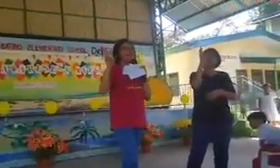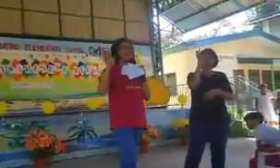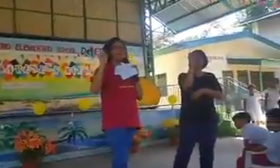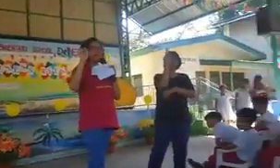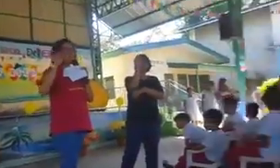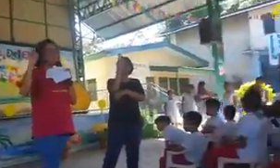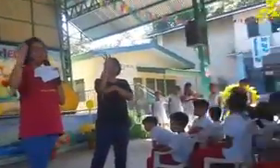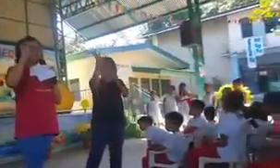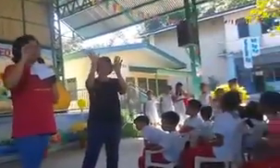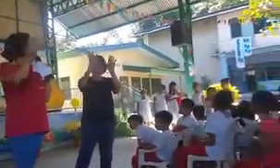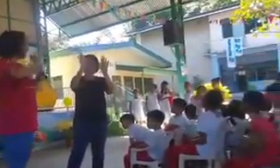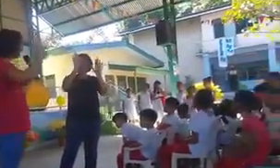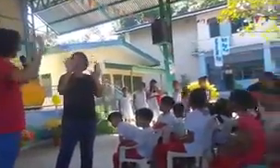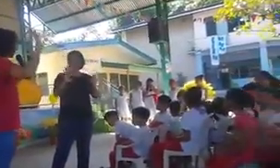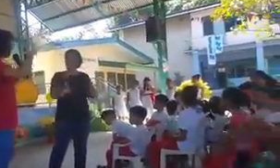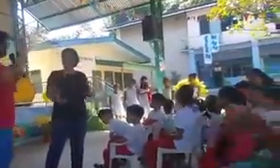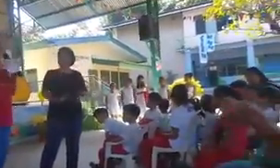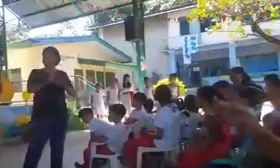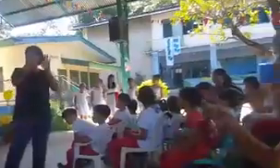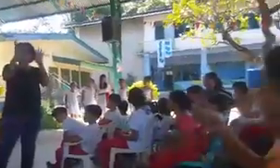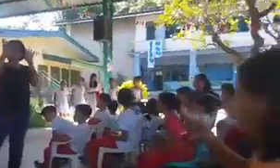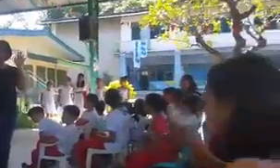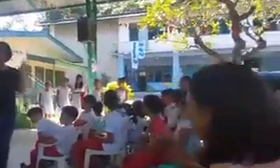noon Sunday